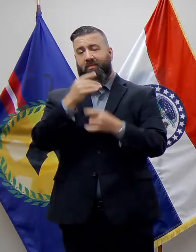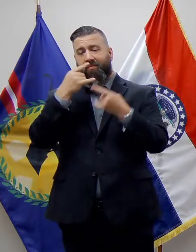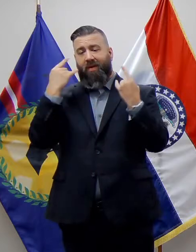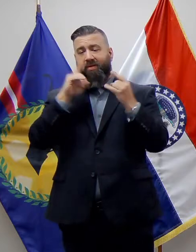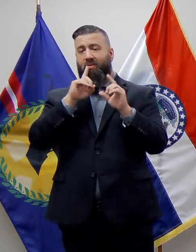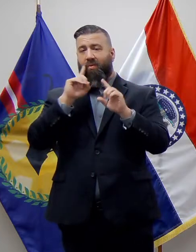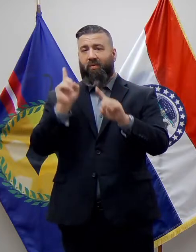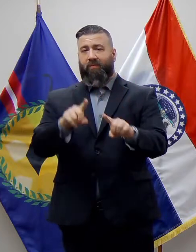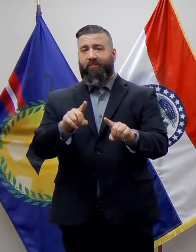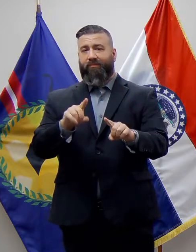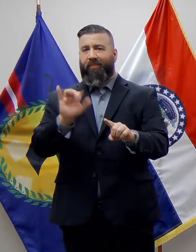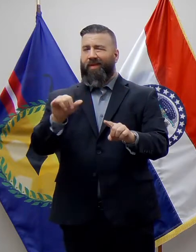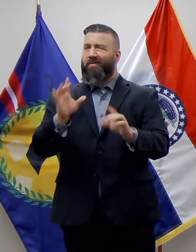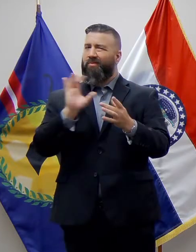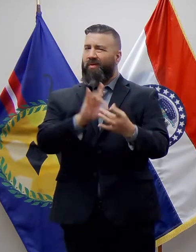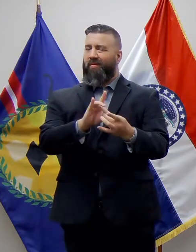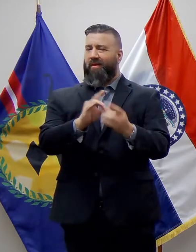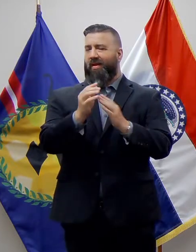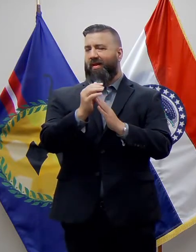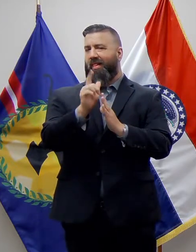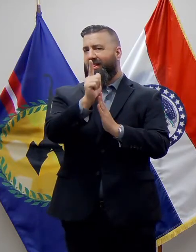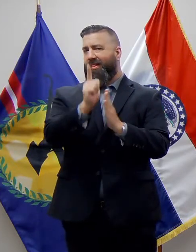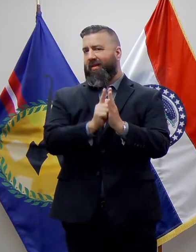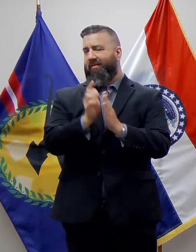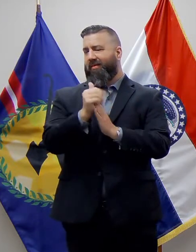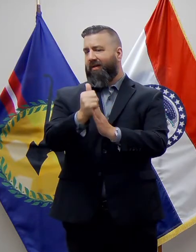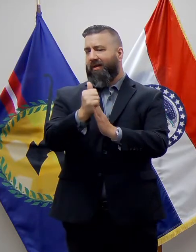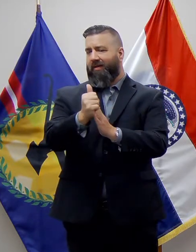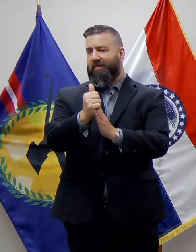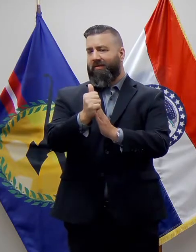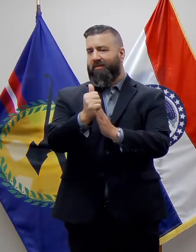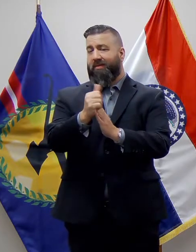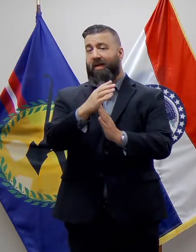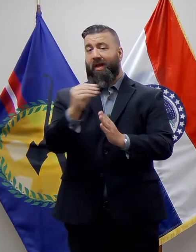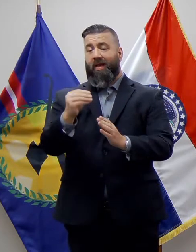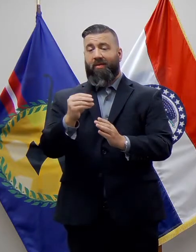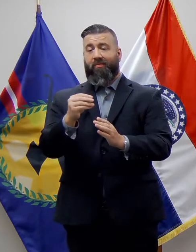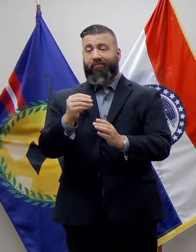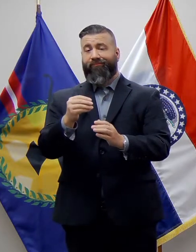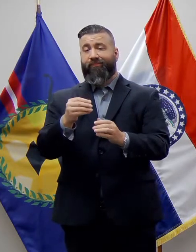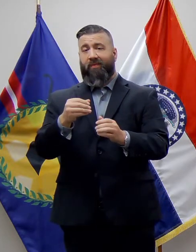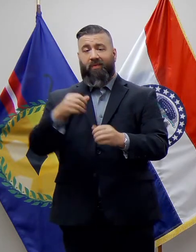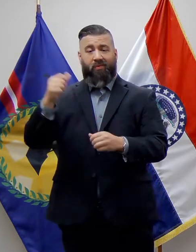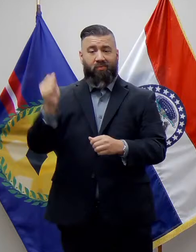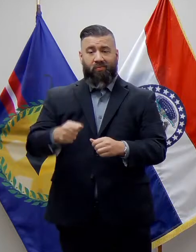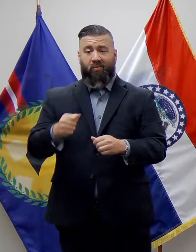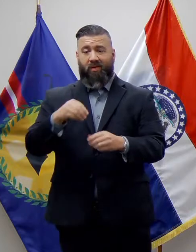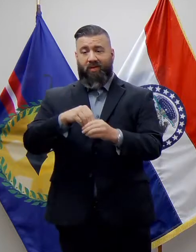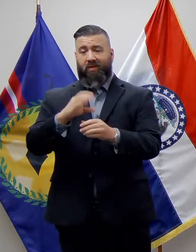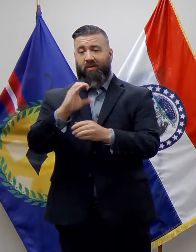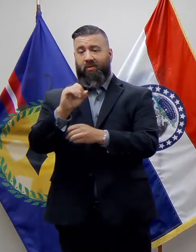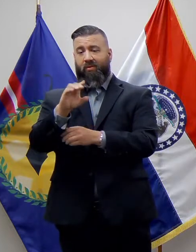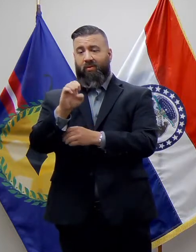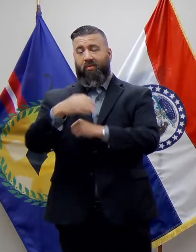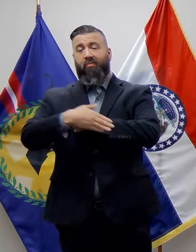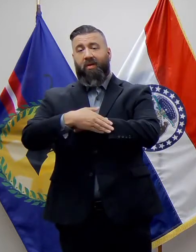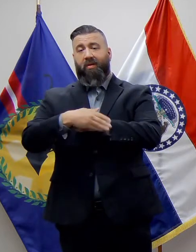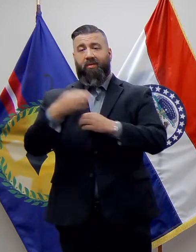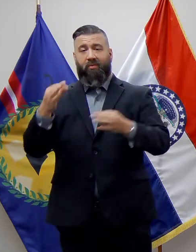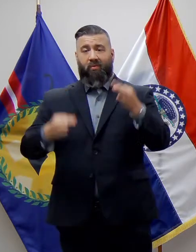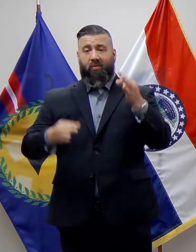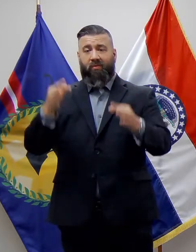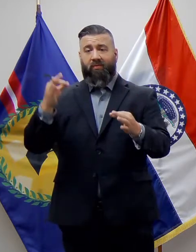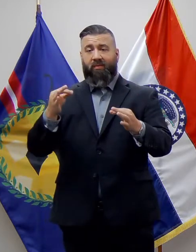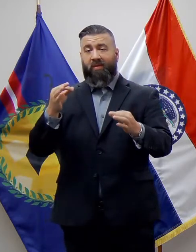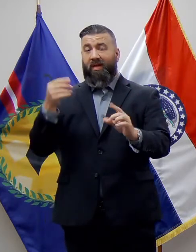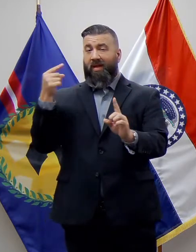based on our legal guidance and based on the ruling in Cole County Court. And until that ruling is appealed, everyone in the state is in